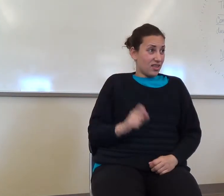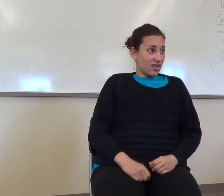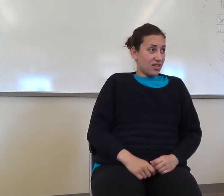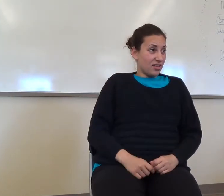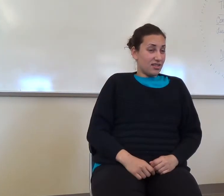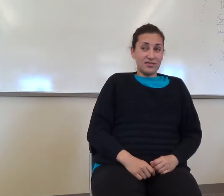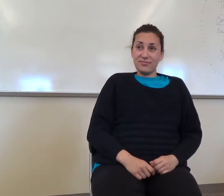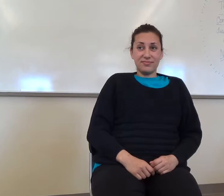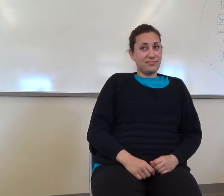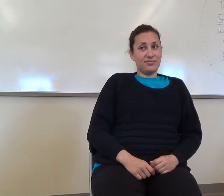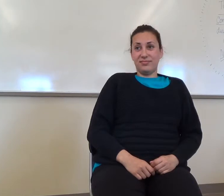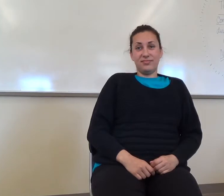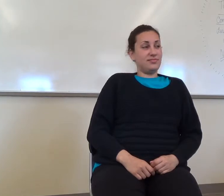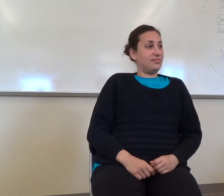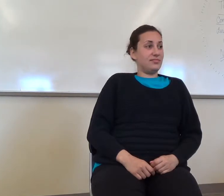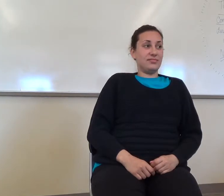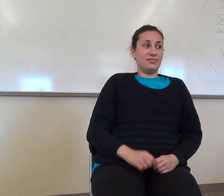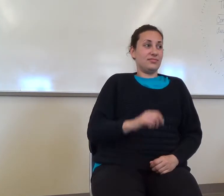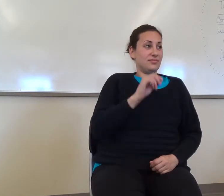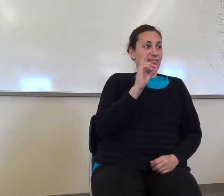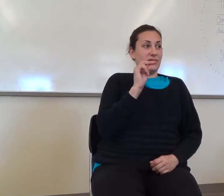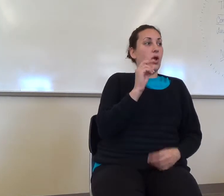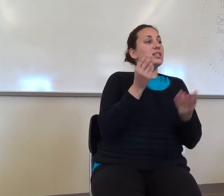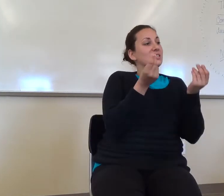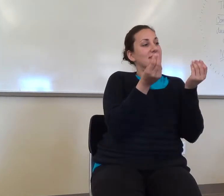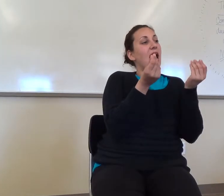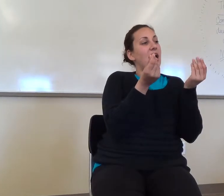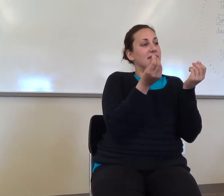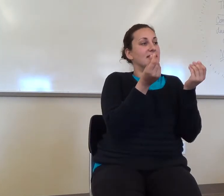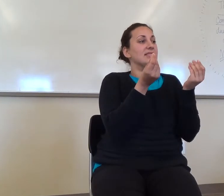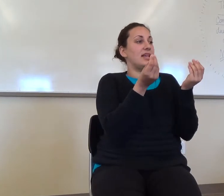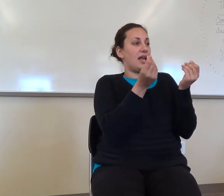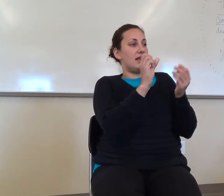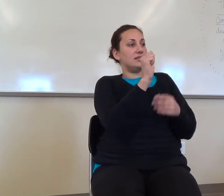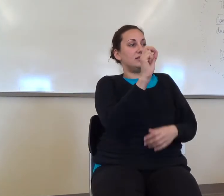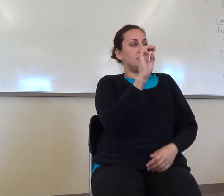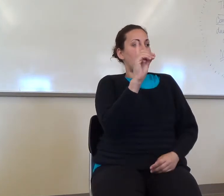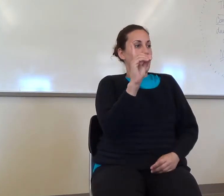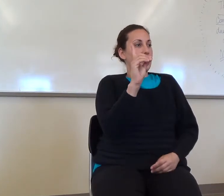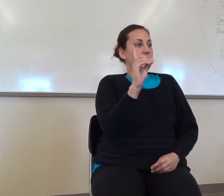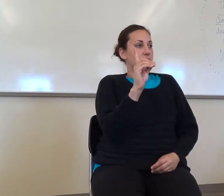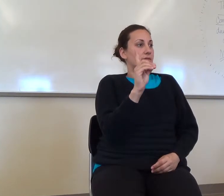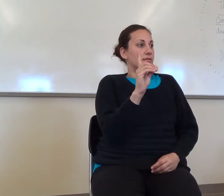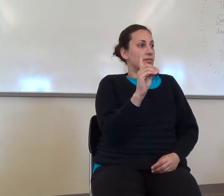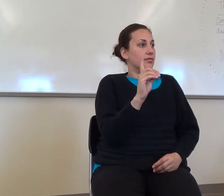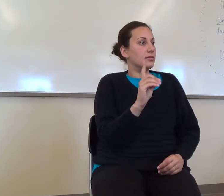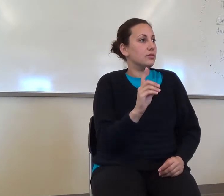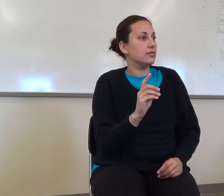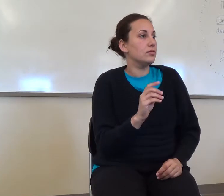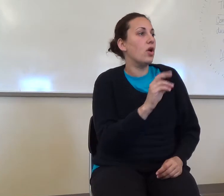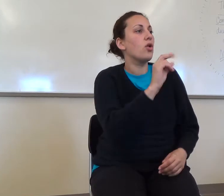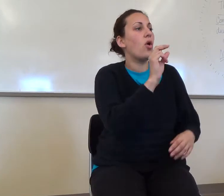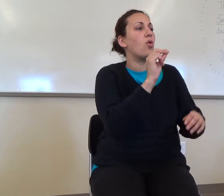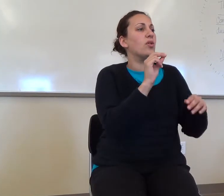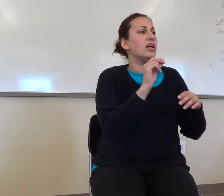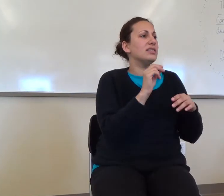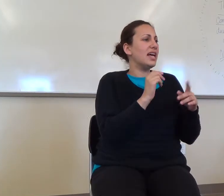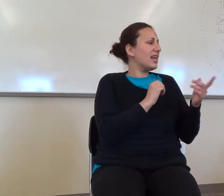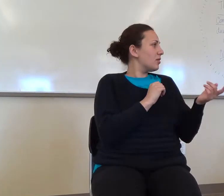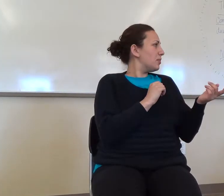No, because all this sand might come down on you. So this is a reference to danger. Is that on a